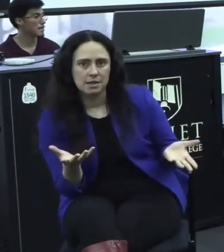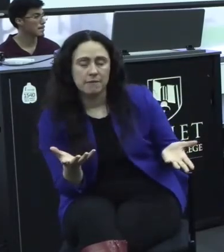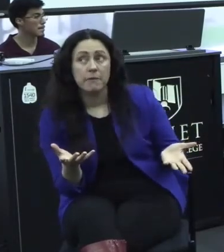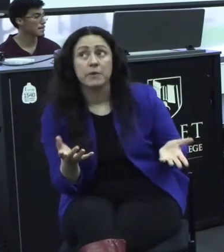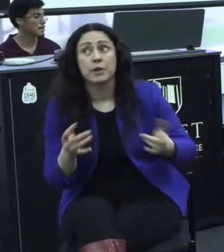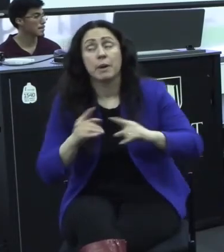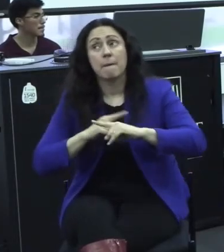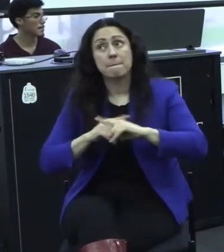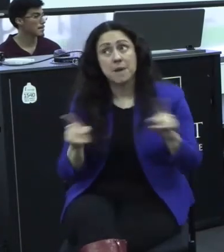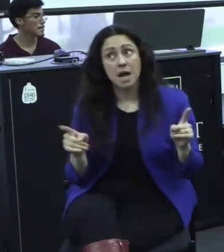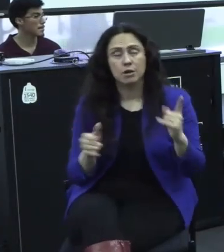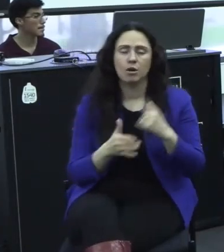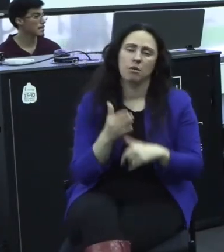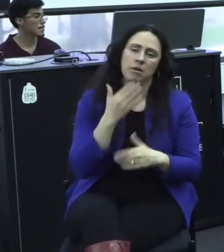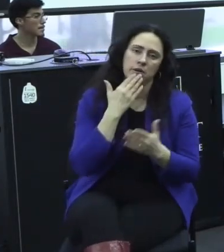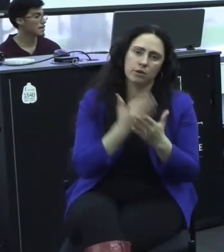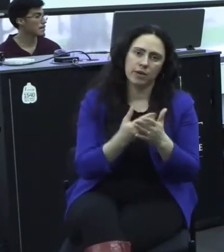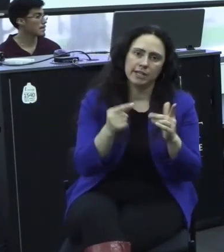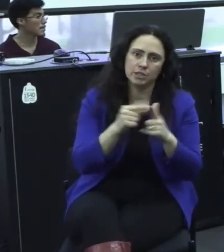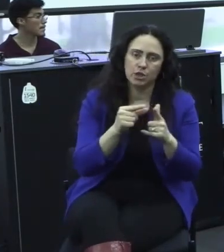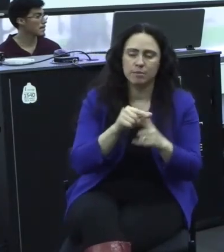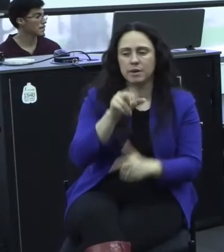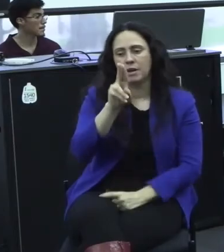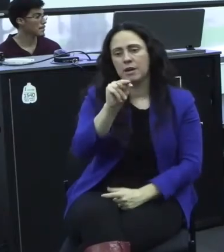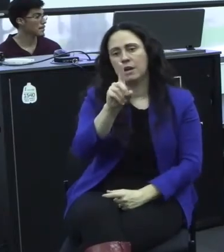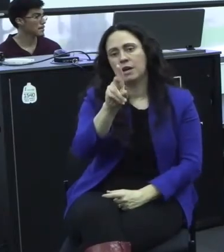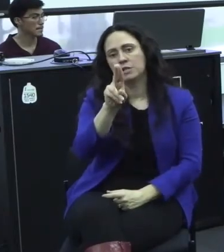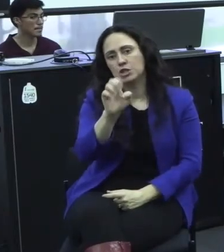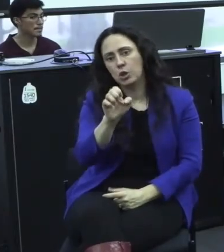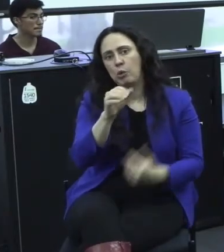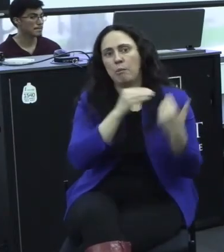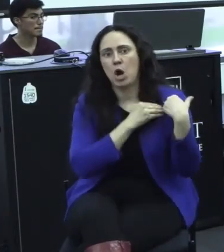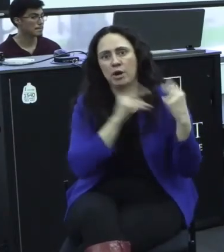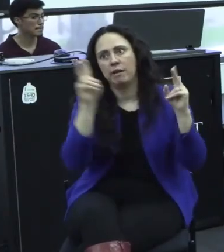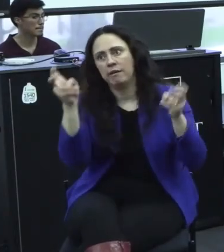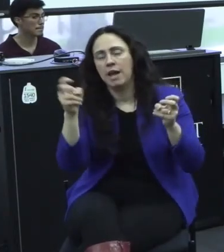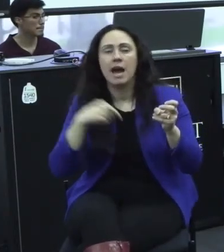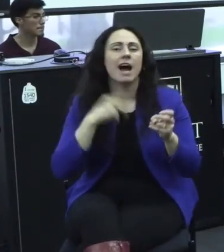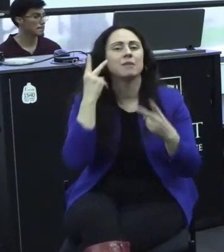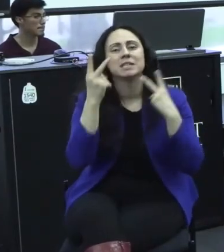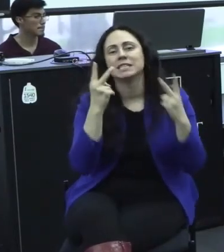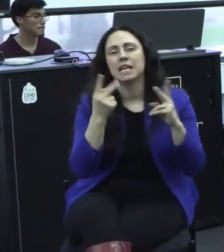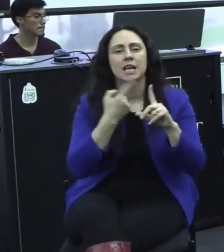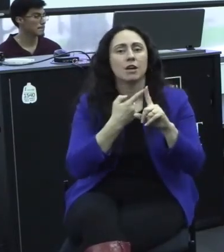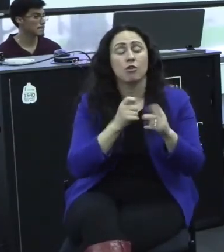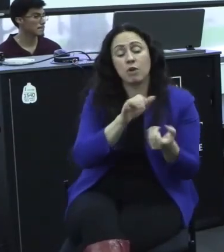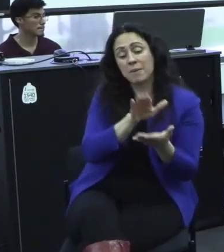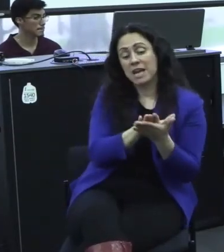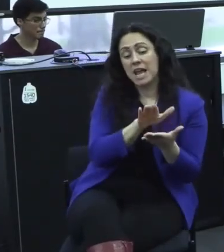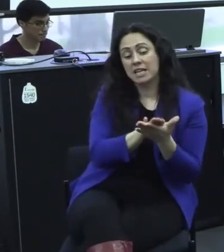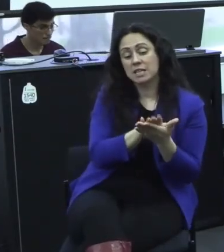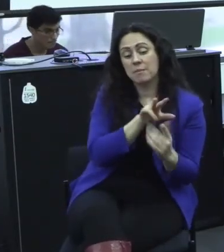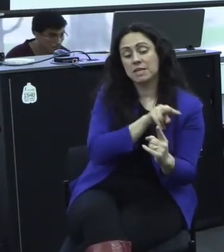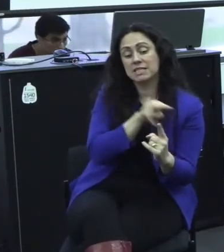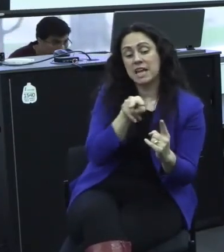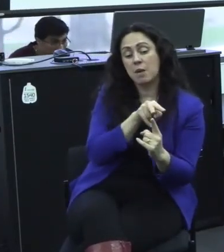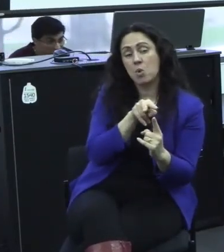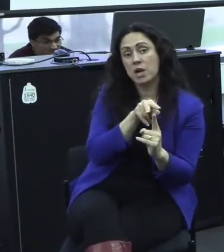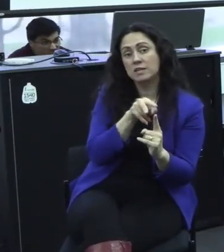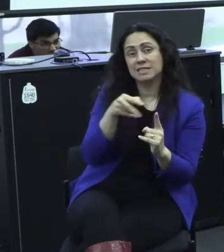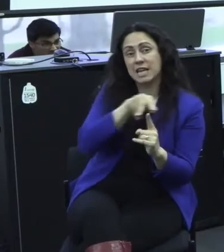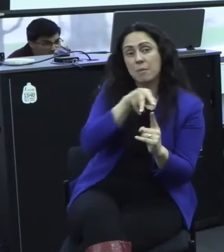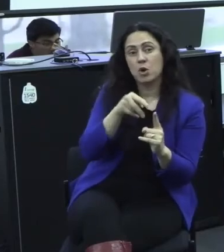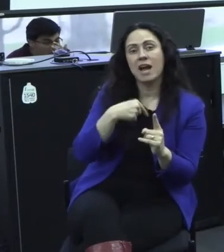But what a great term, undue burden. And, I've been seeing from an academic standpoint, I've been